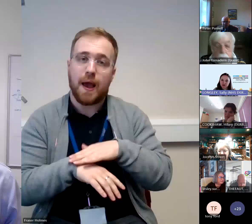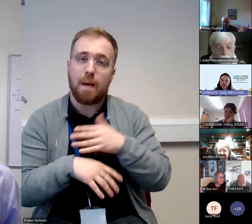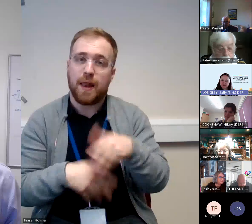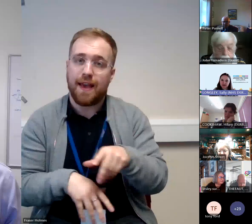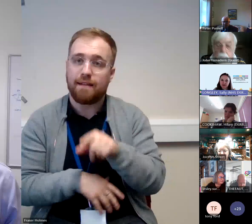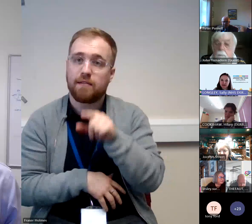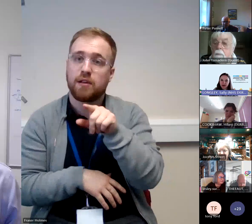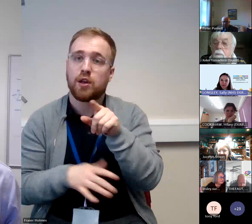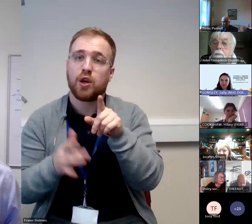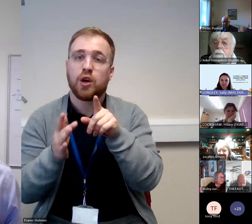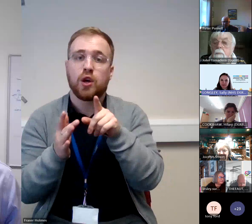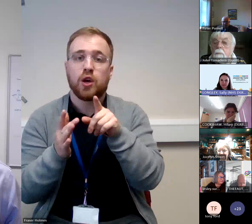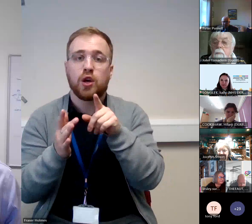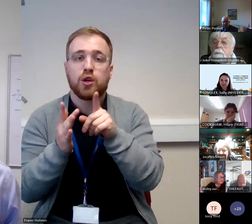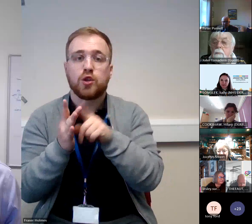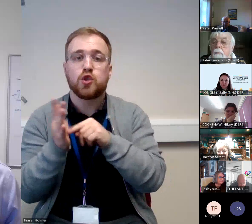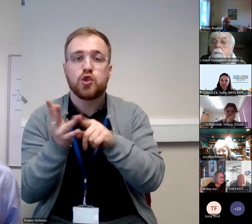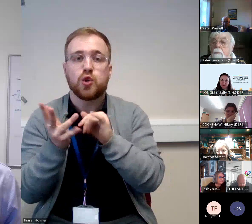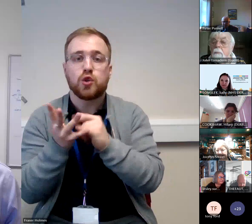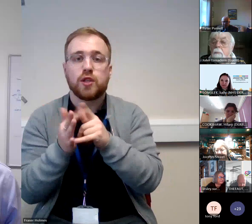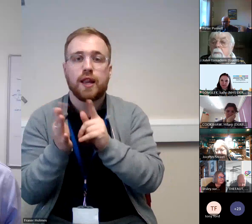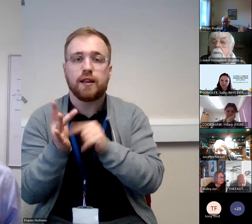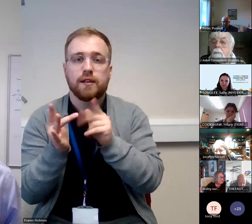come to Jocelyn Street now.